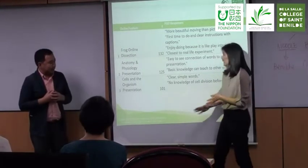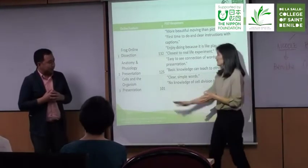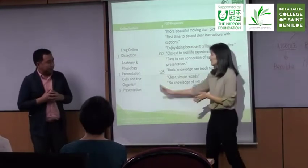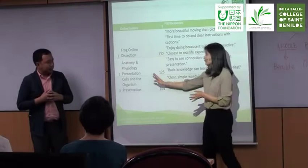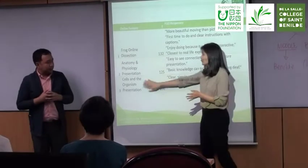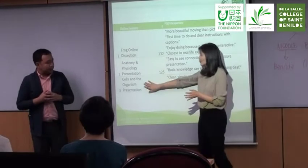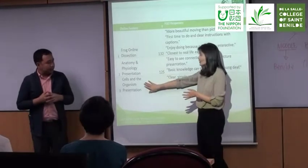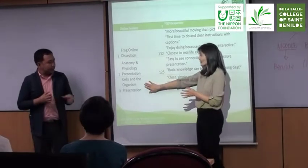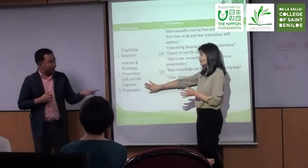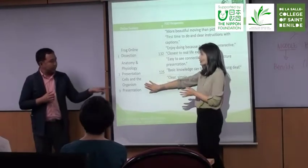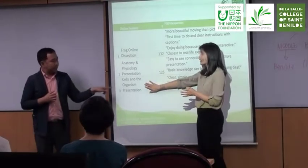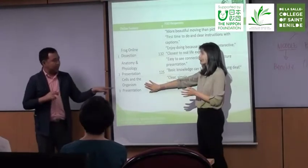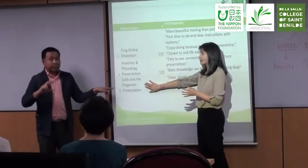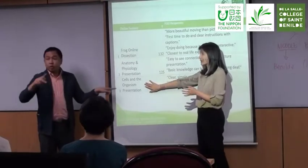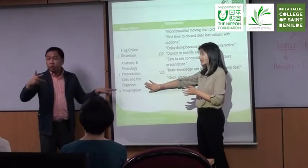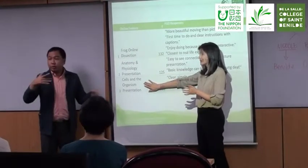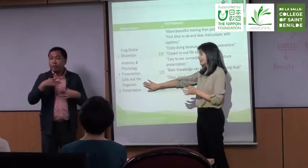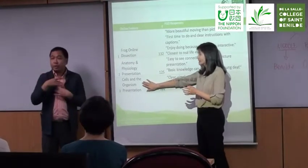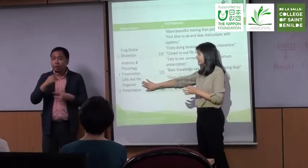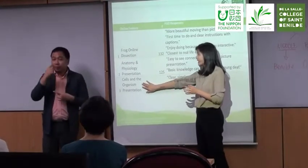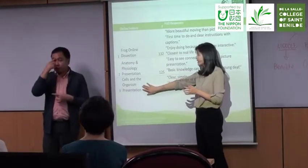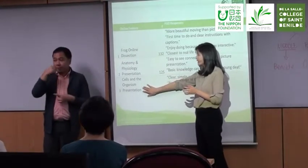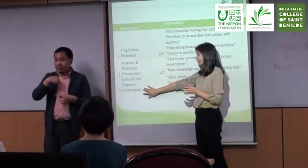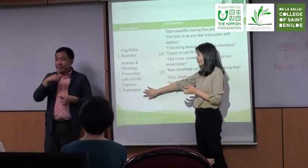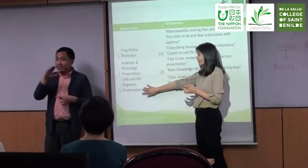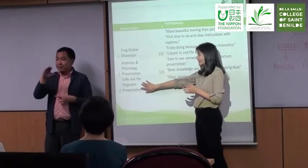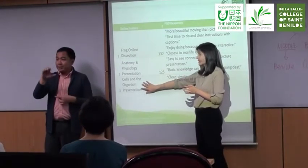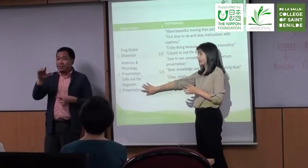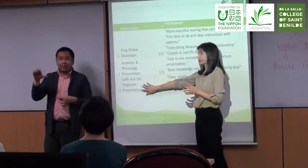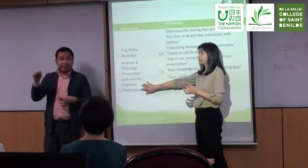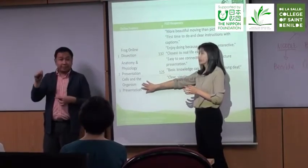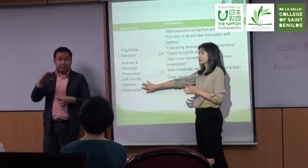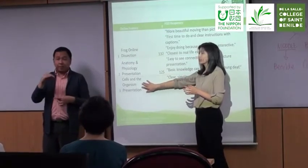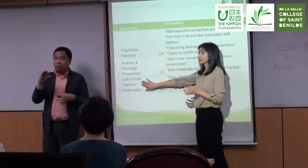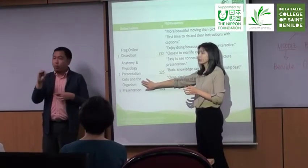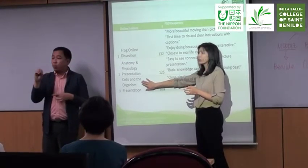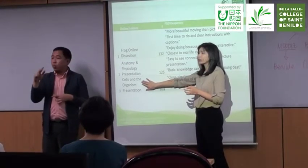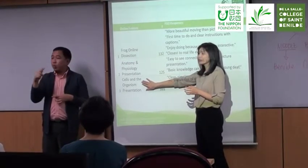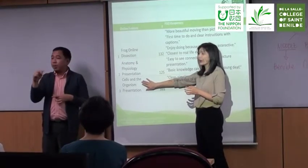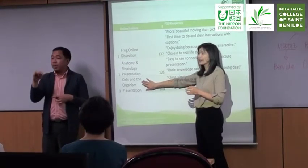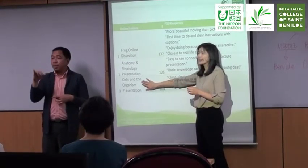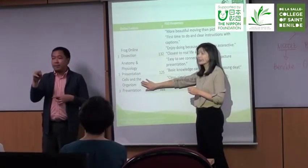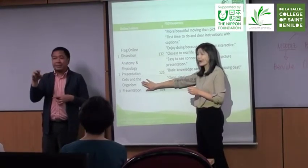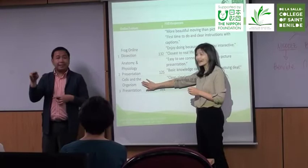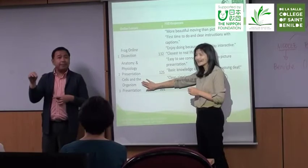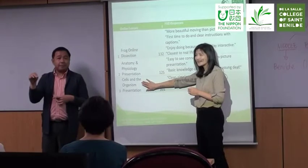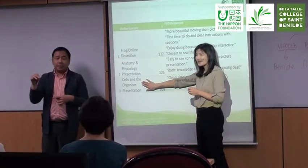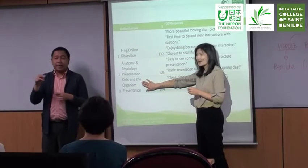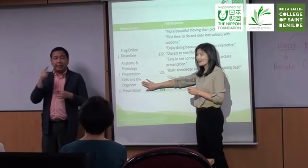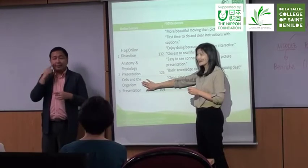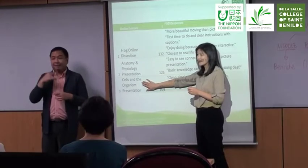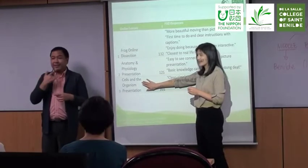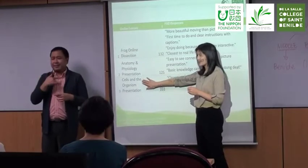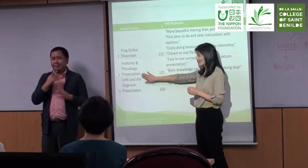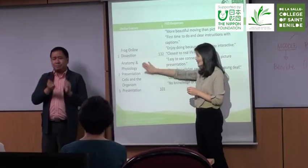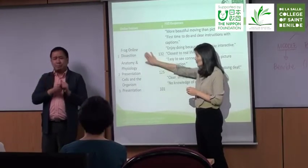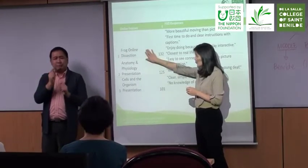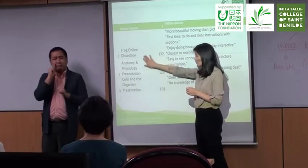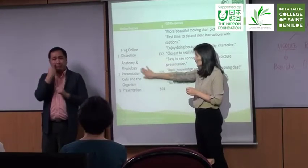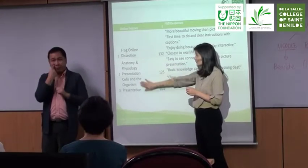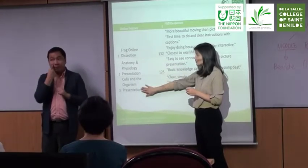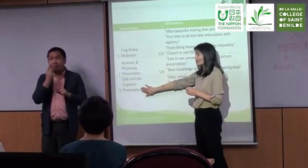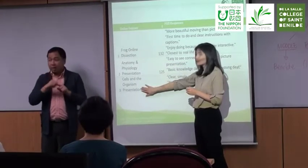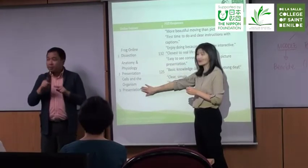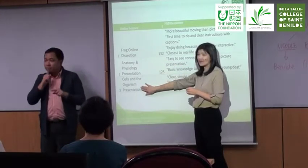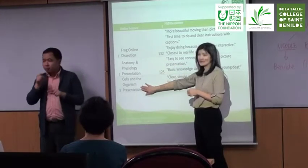Okay. Next would be, which is interesting for me, cells and the organism. This is the most boring part, but it's